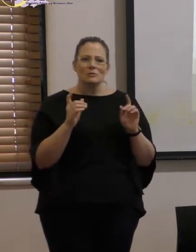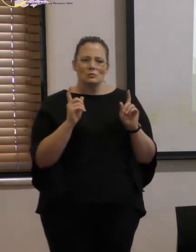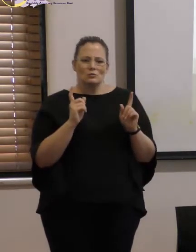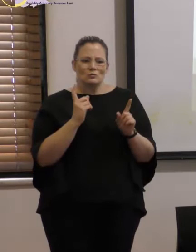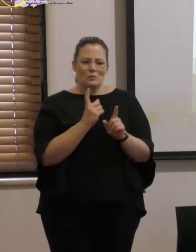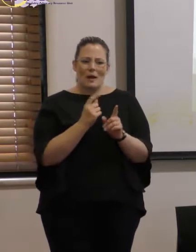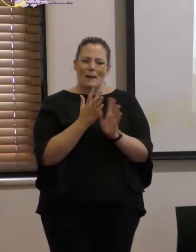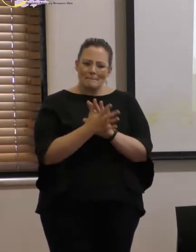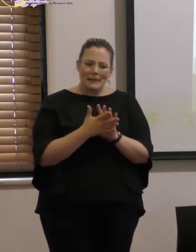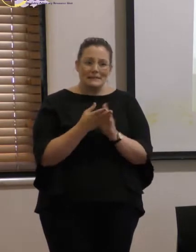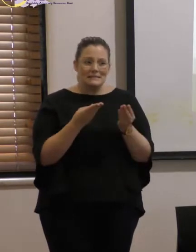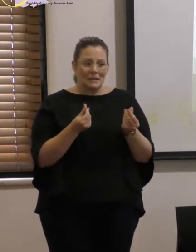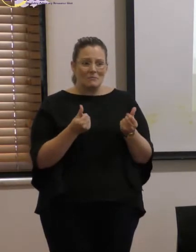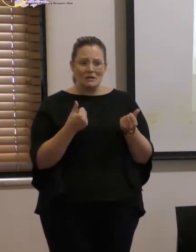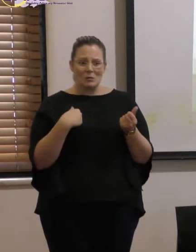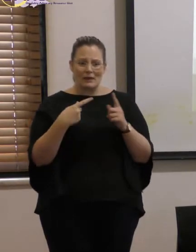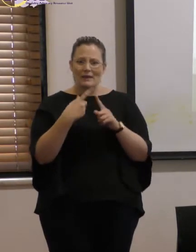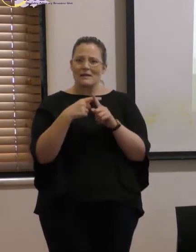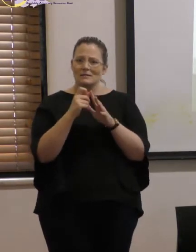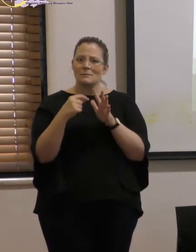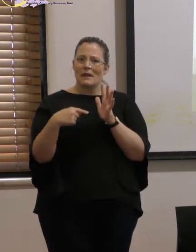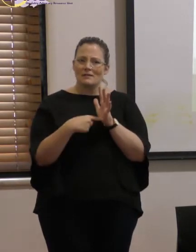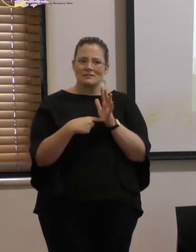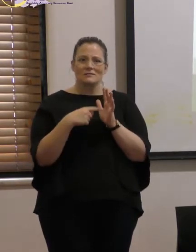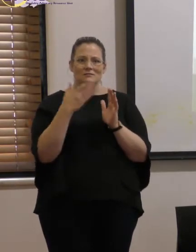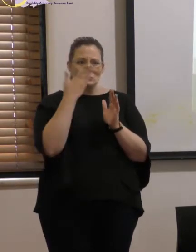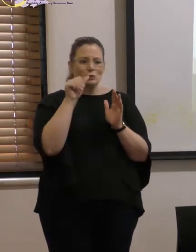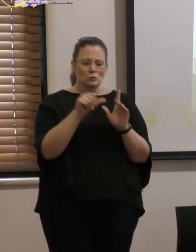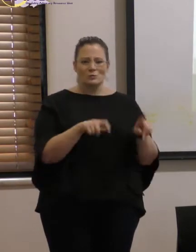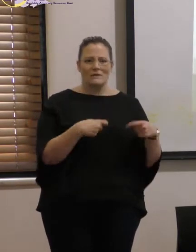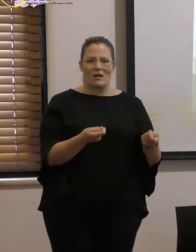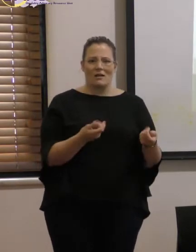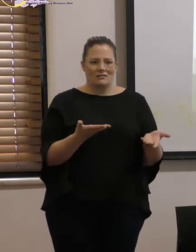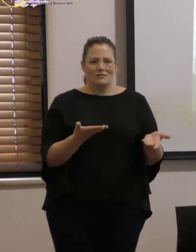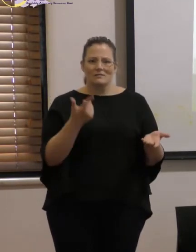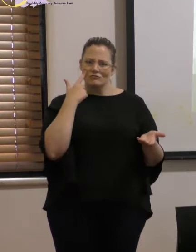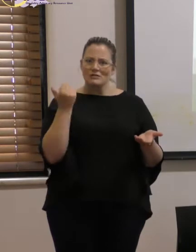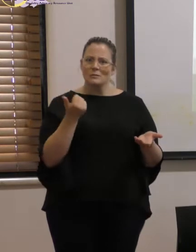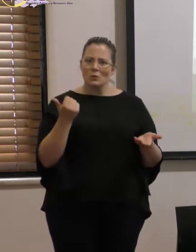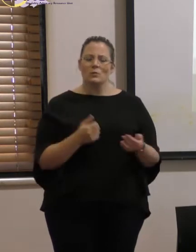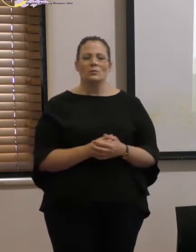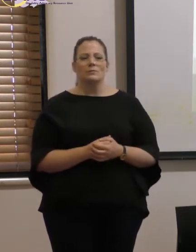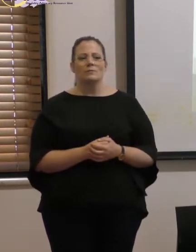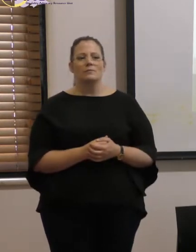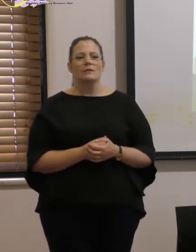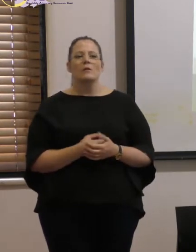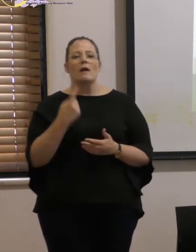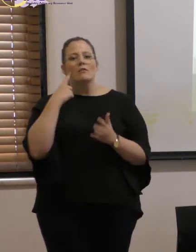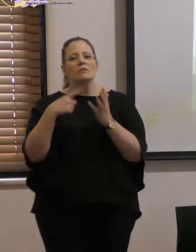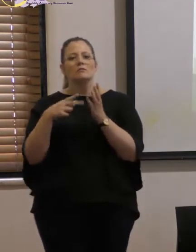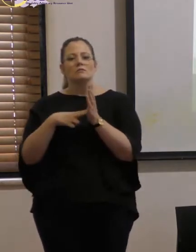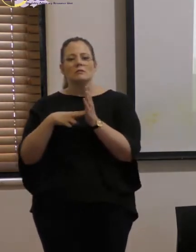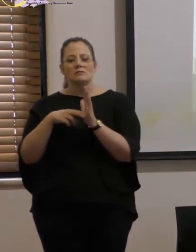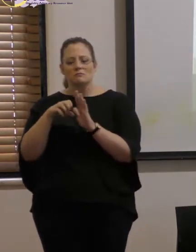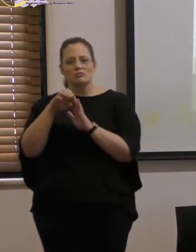would expect would be a reasonable accommodation. And looking, you know, if you look at the rights of children with disability, they've got a right